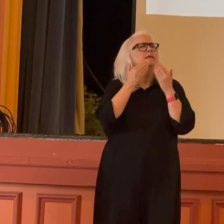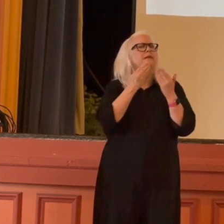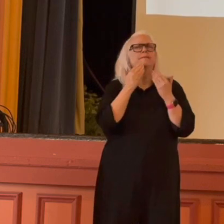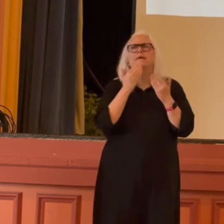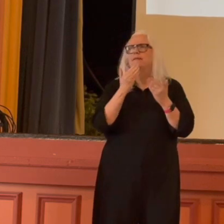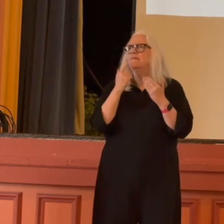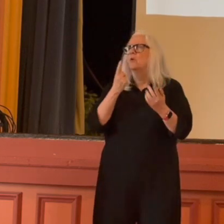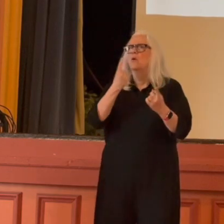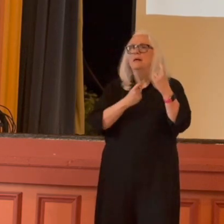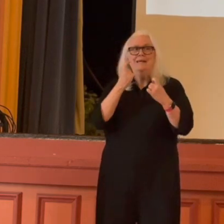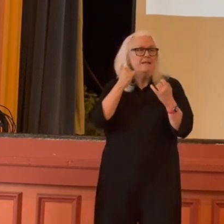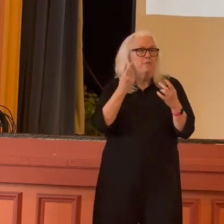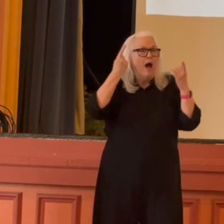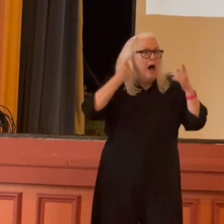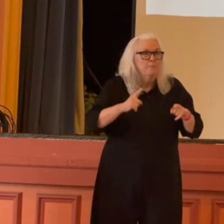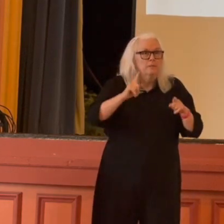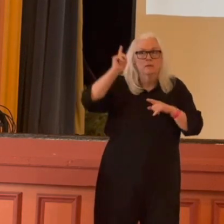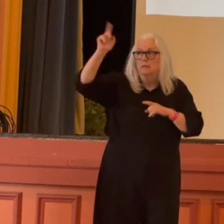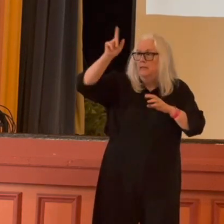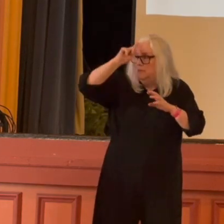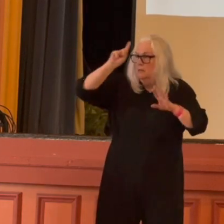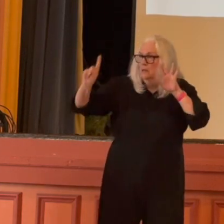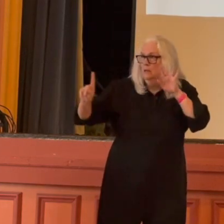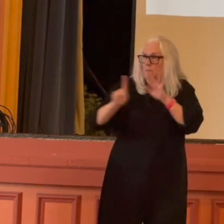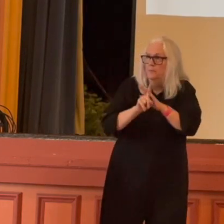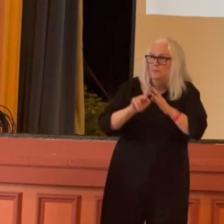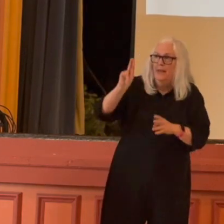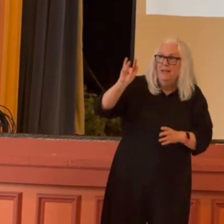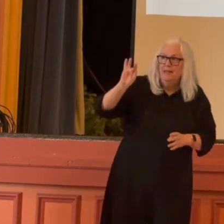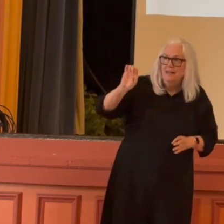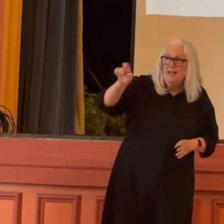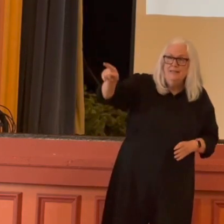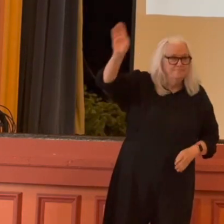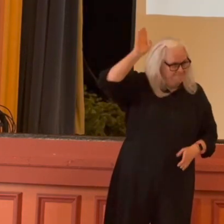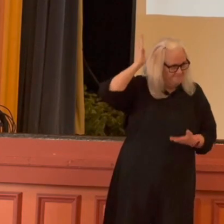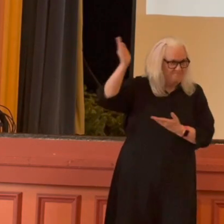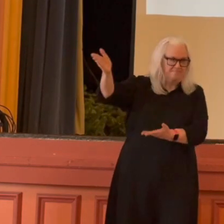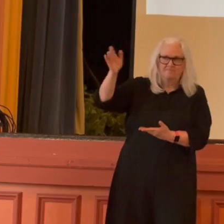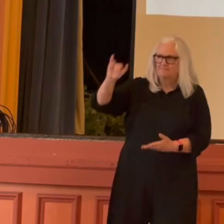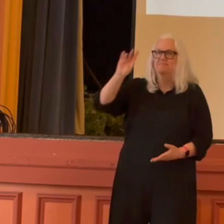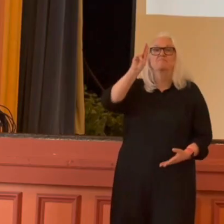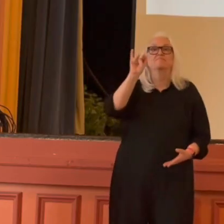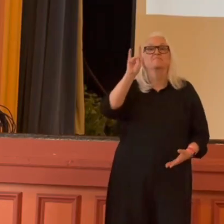you have additional questions, please make sure that Kate gets these questions. Raise your hand, Kate. Please make